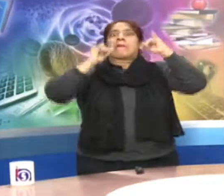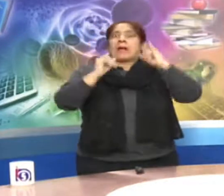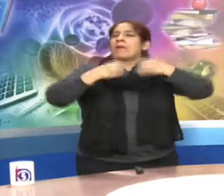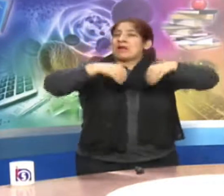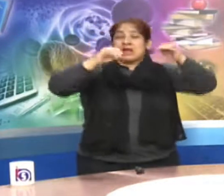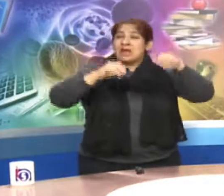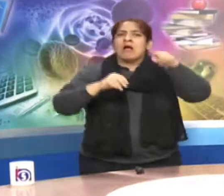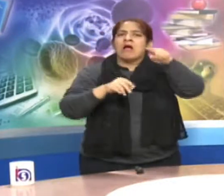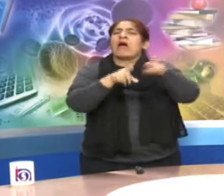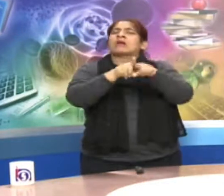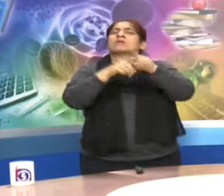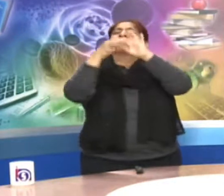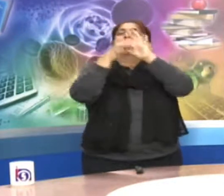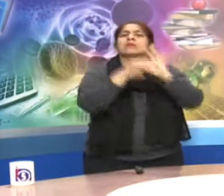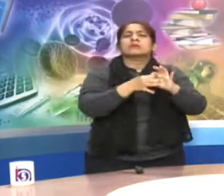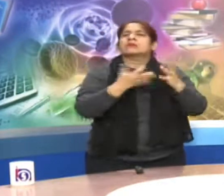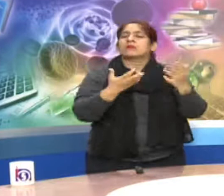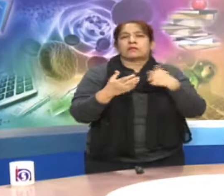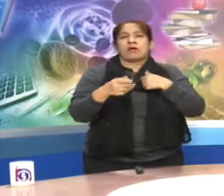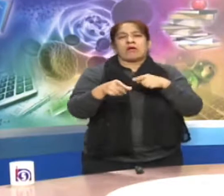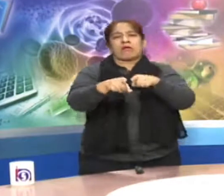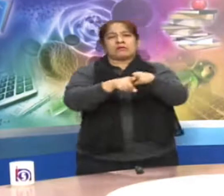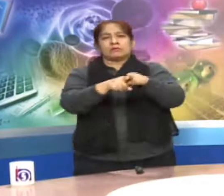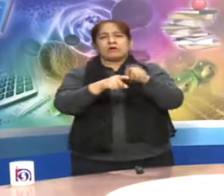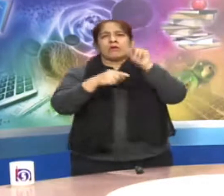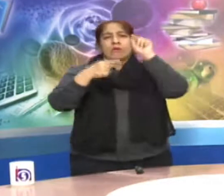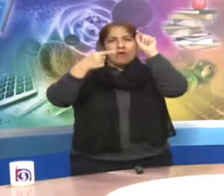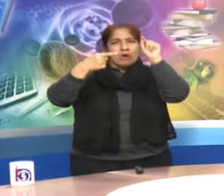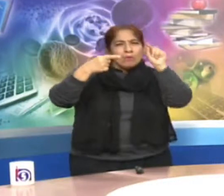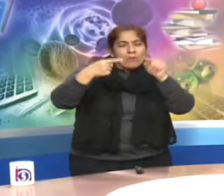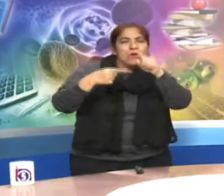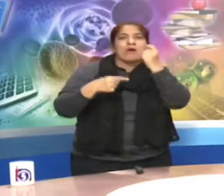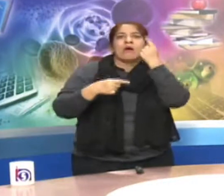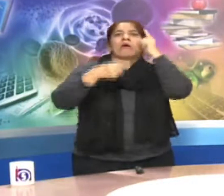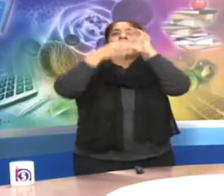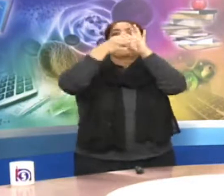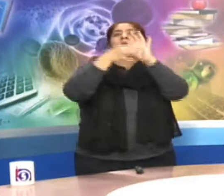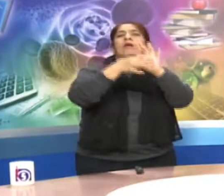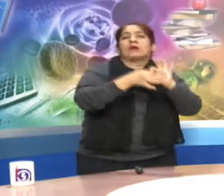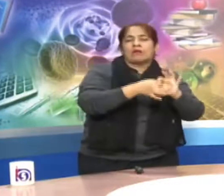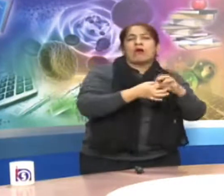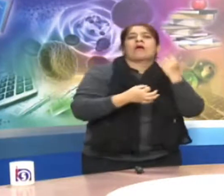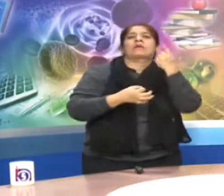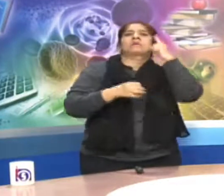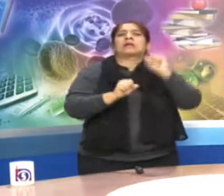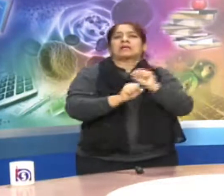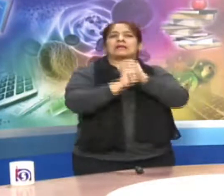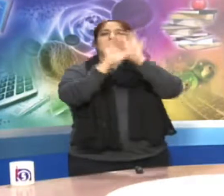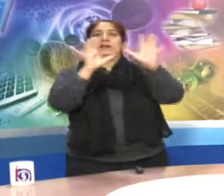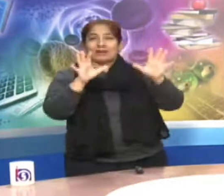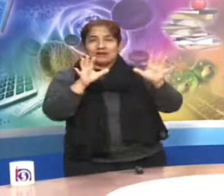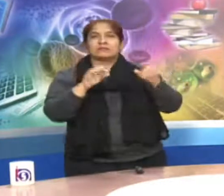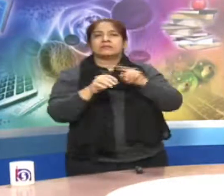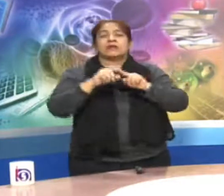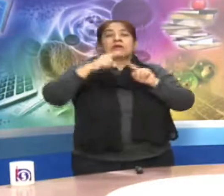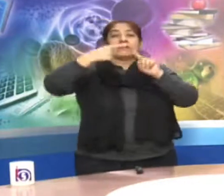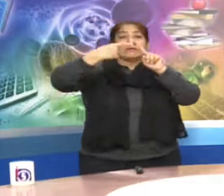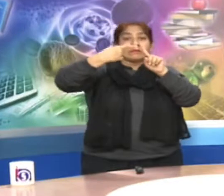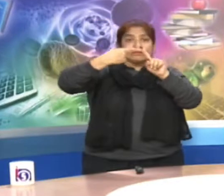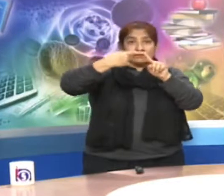that could harm so many consumers. So there are different points that I'm going to tell you.